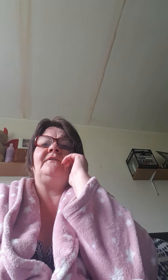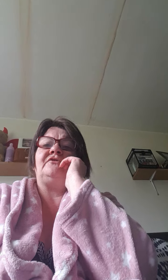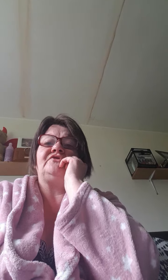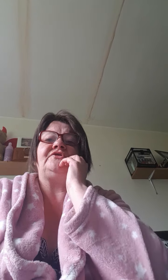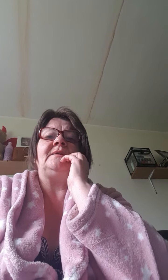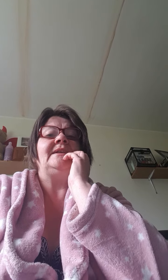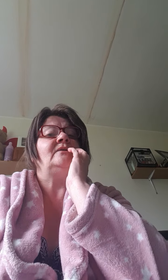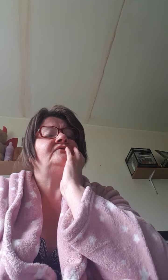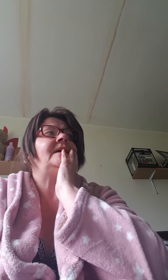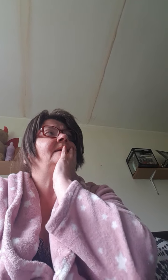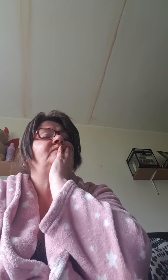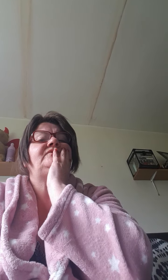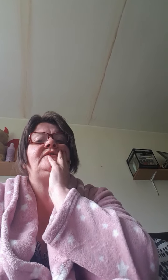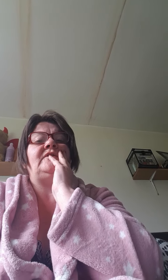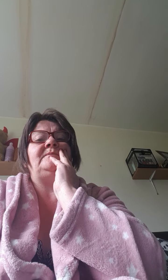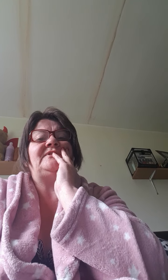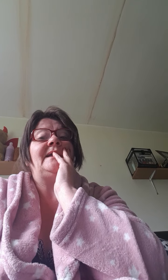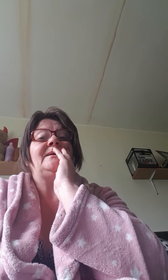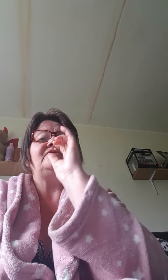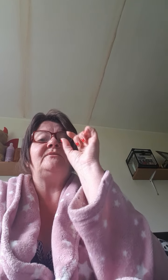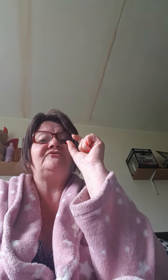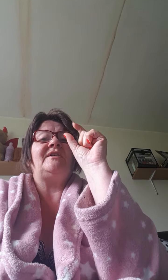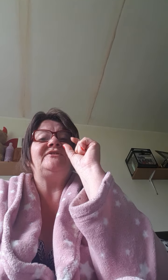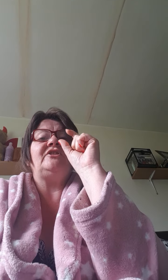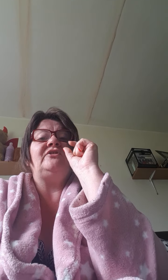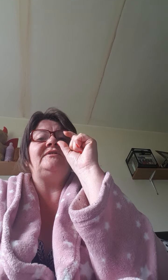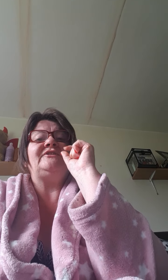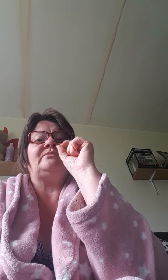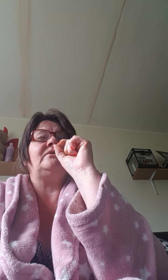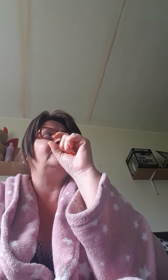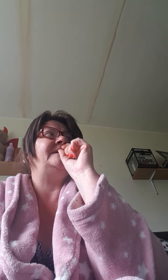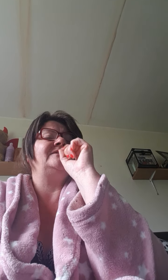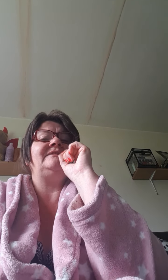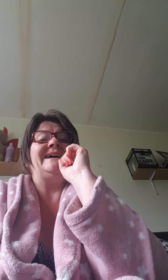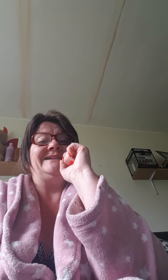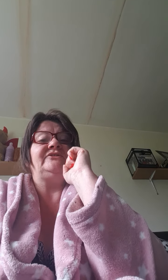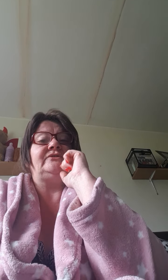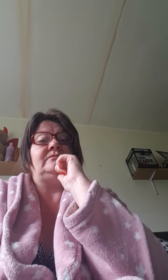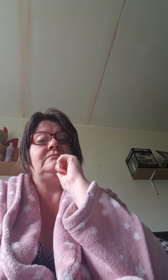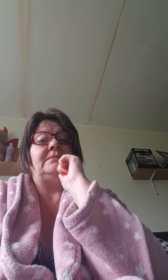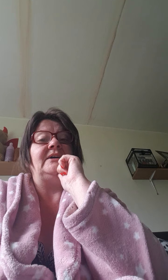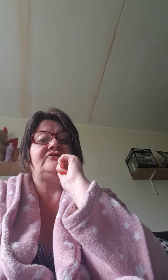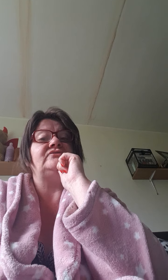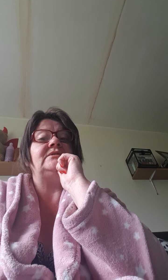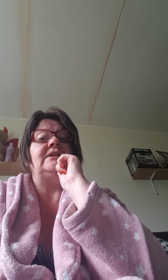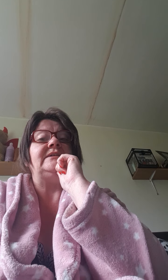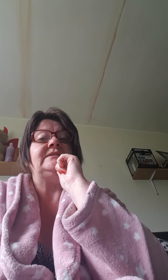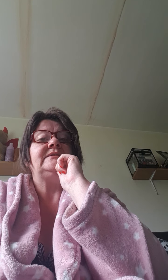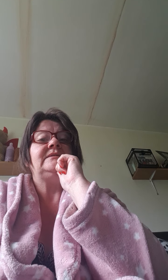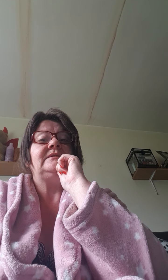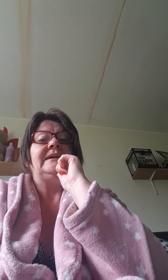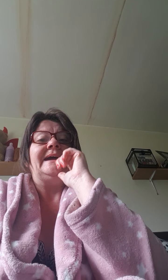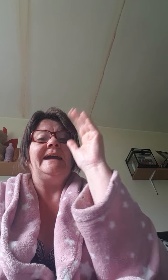I thought to do a little sign language of sign language. I'm trying to learn this one of Hungry Anderson by Suddenly. It is